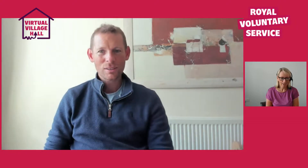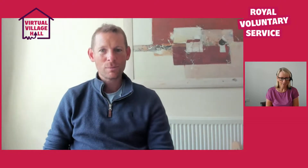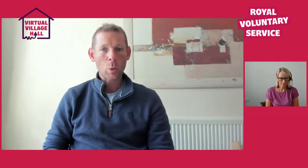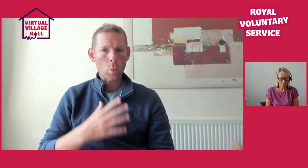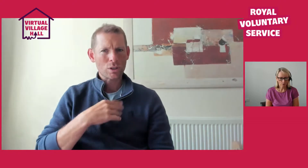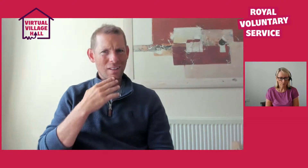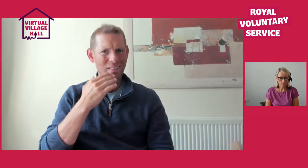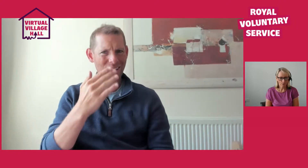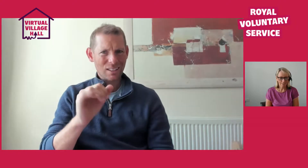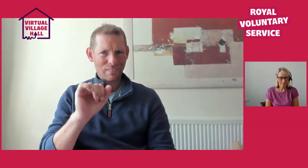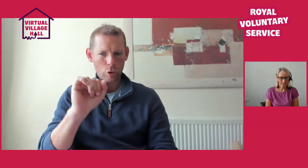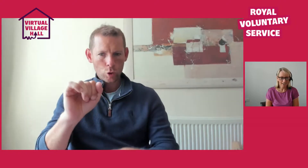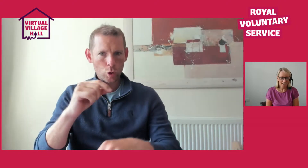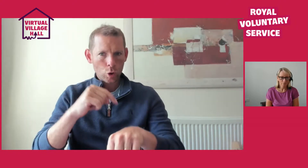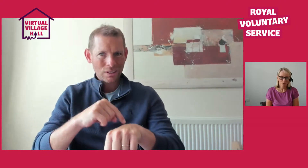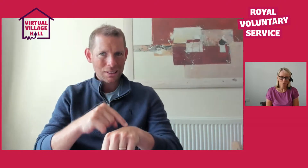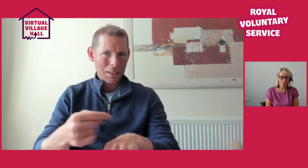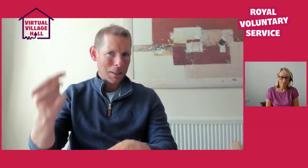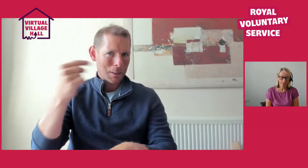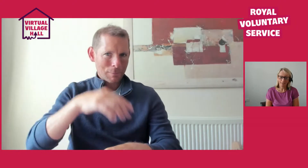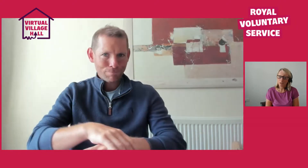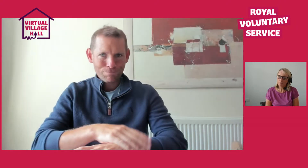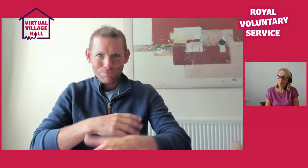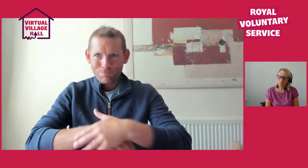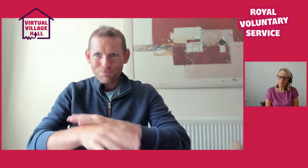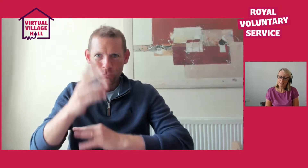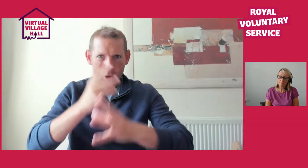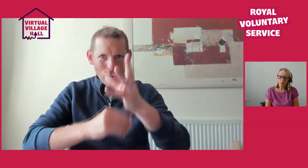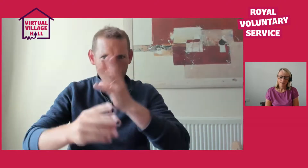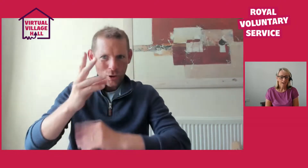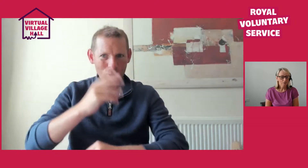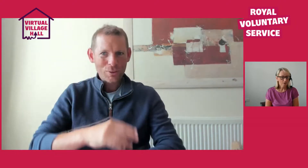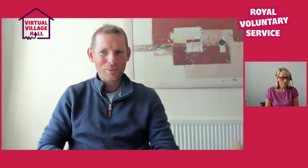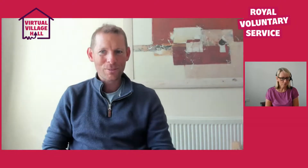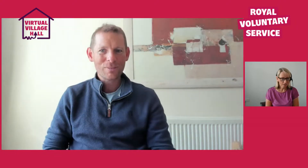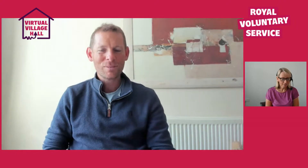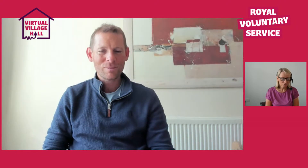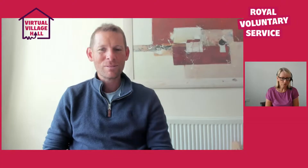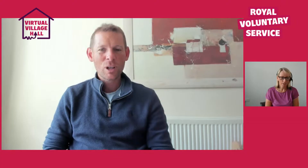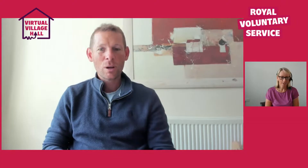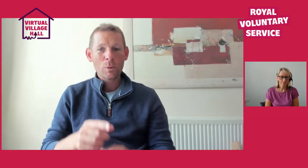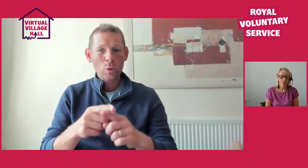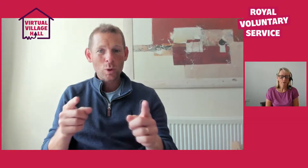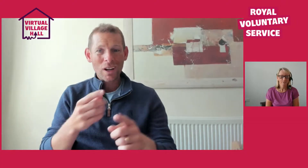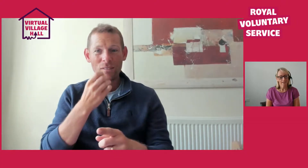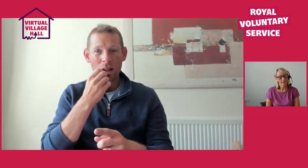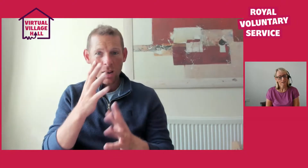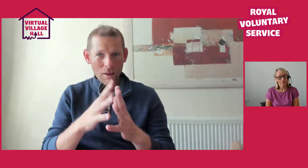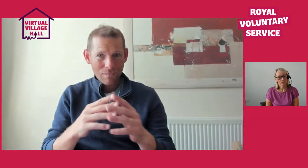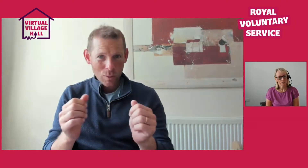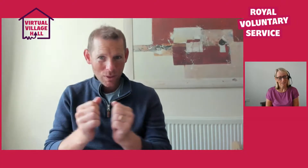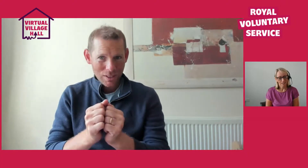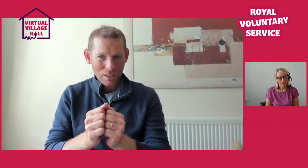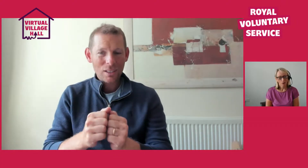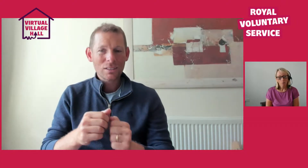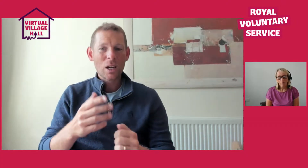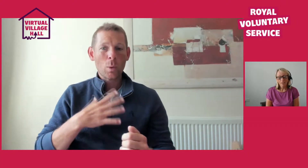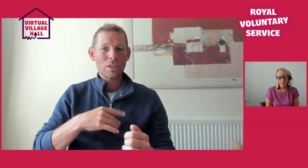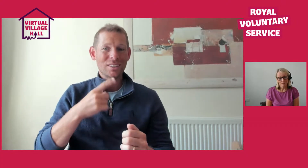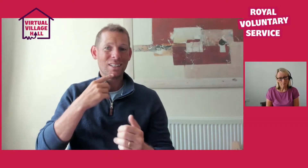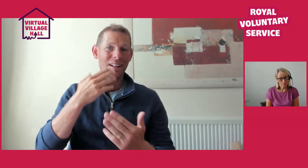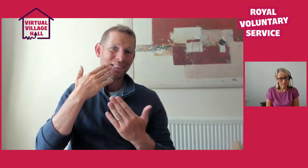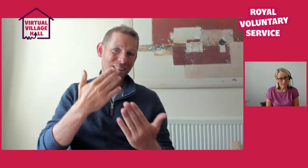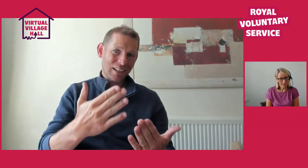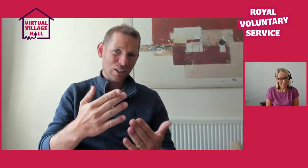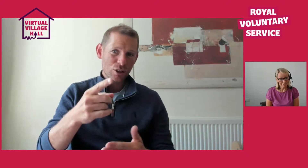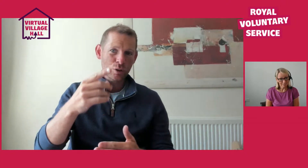everyone. That's a lot to learn today. I want to say thank you for your time and your interest in joining us to learn sign language. Hopefully